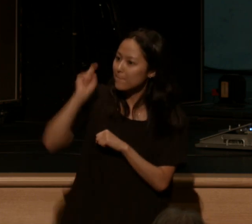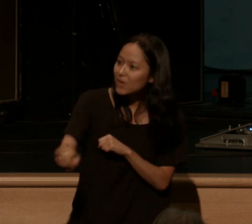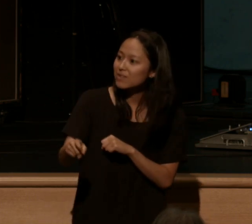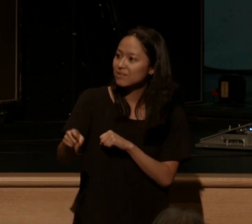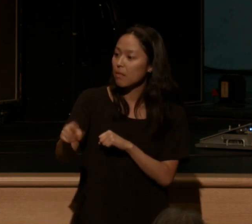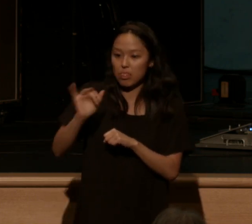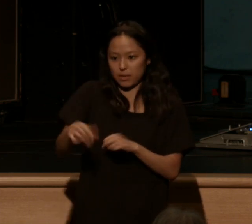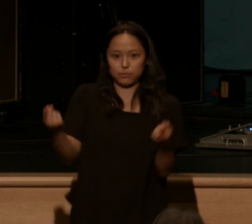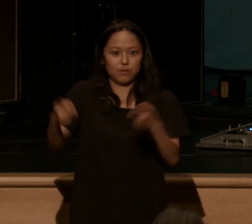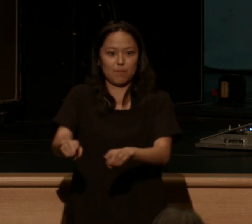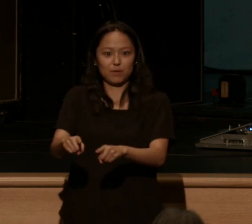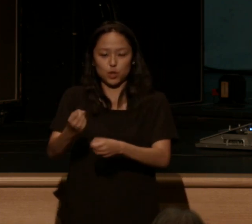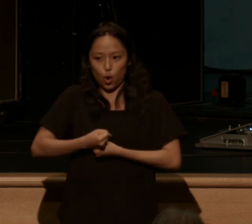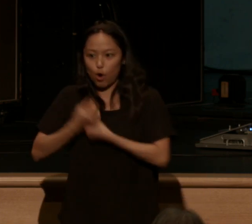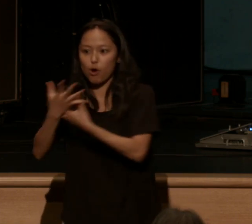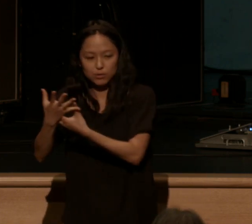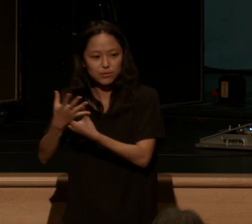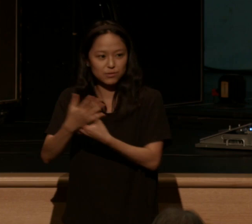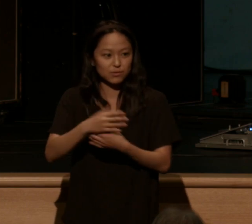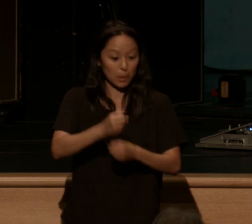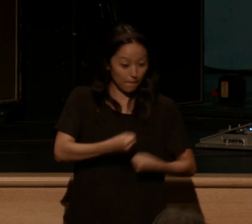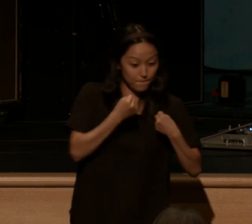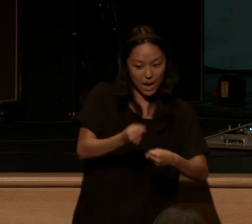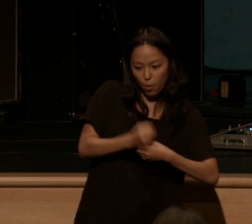that's just what happens.